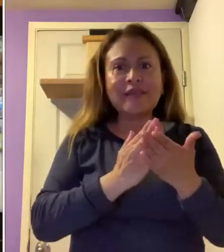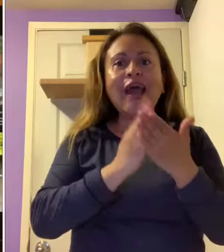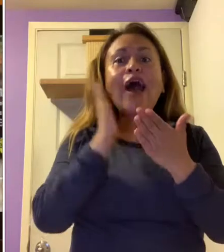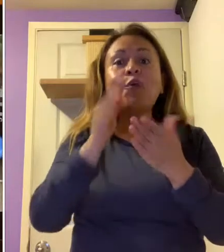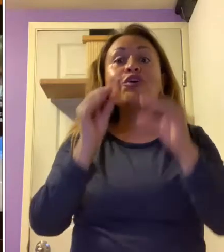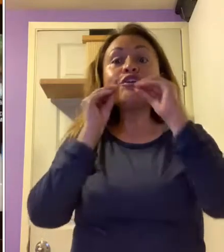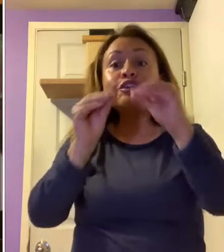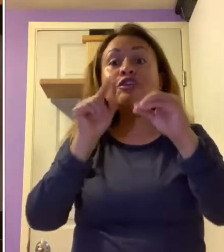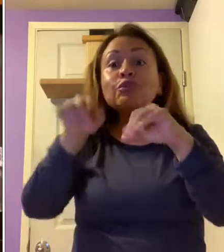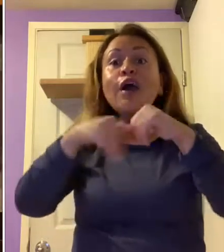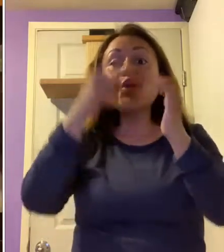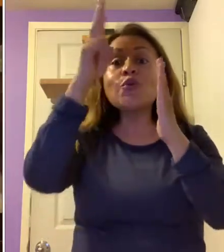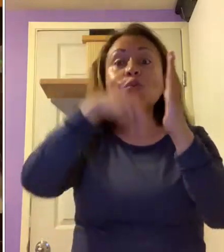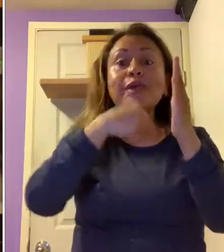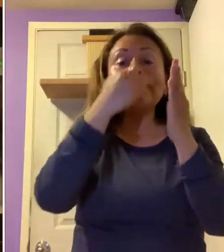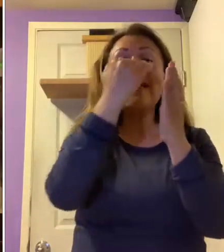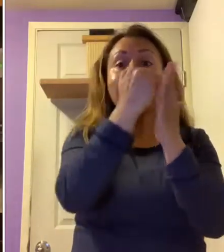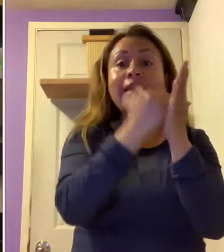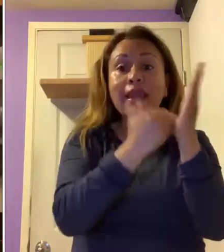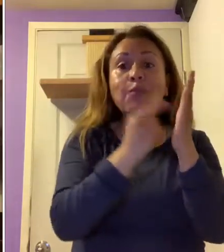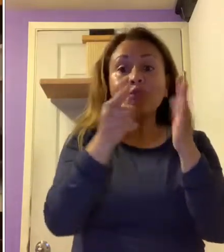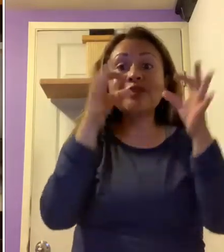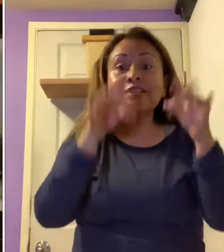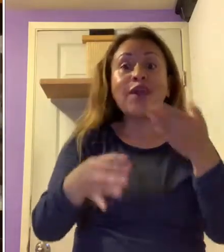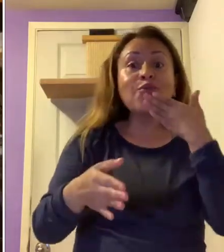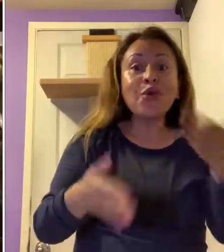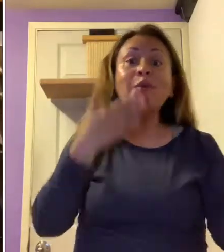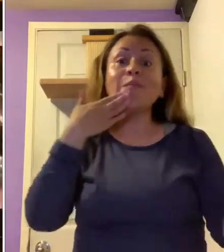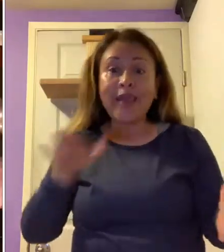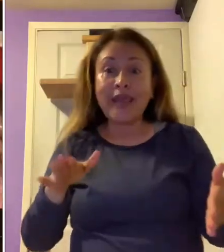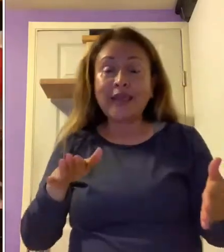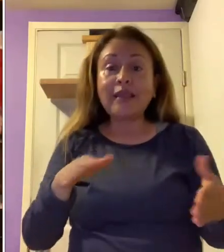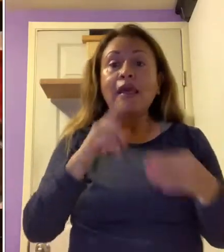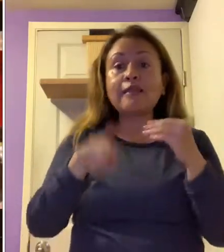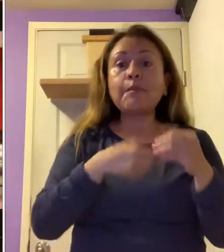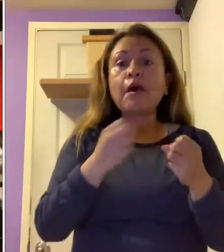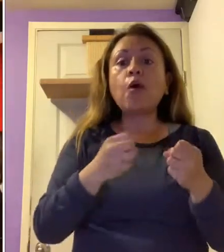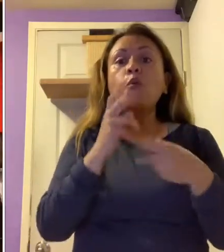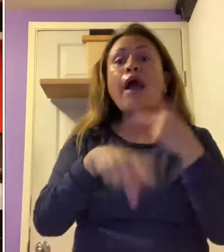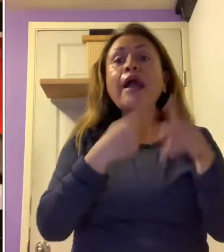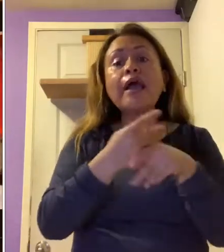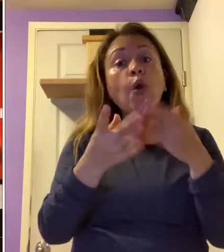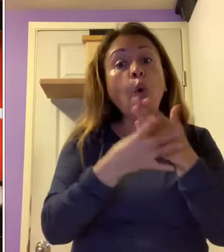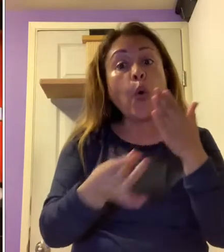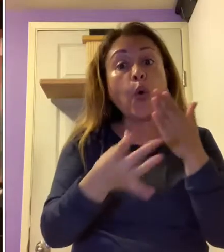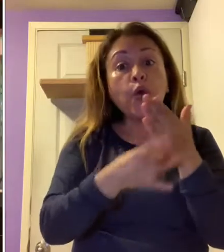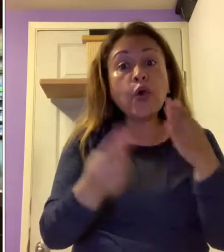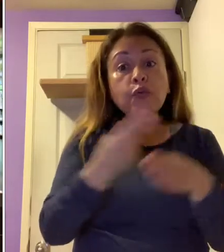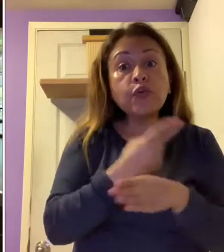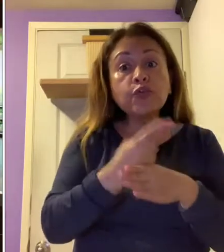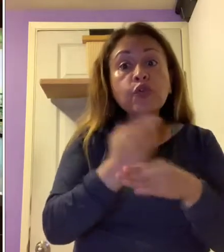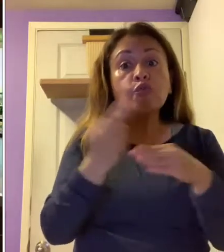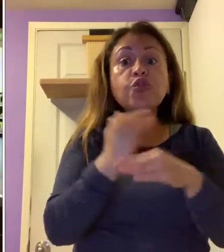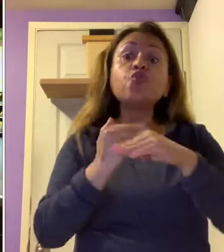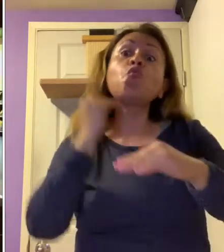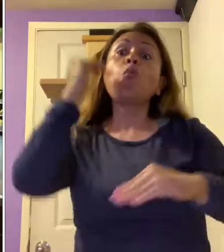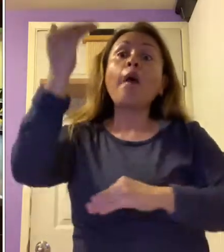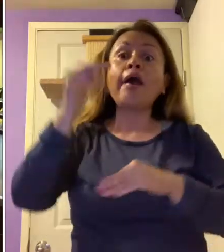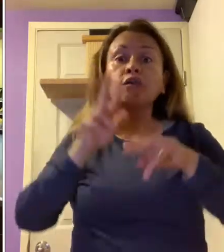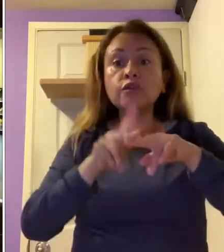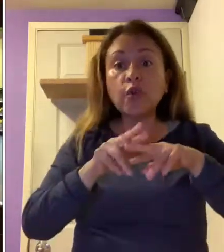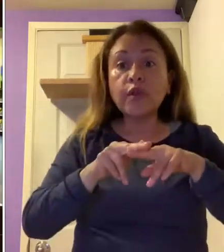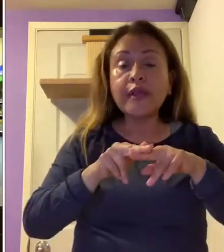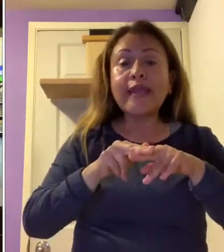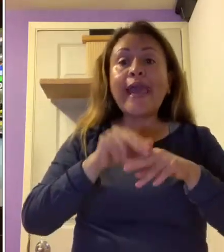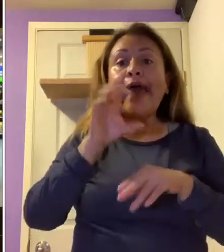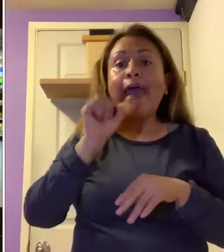section, I'm going to teach you how to read the label to weed out the good ones from the bad ones. This video is really about the quality of the oil they're using. Are they using too much